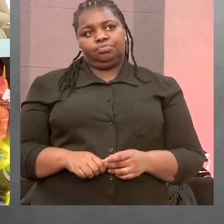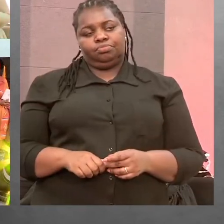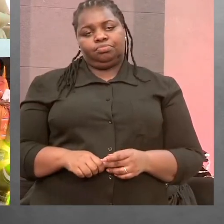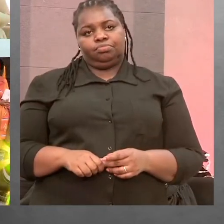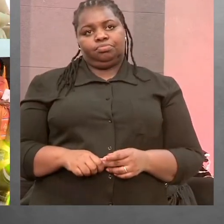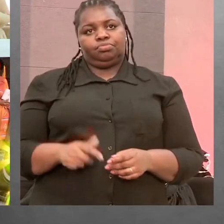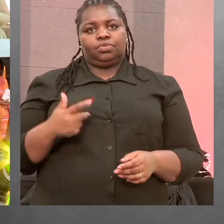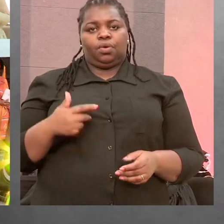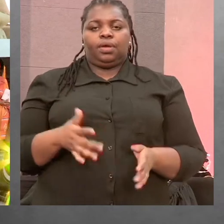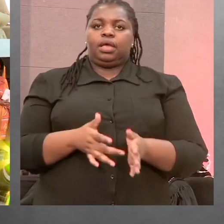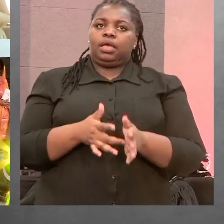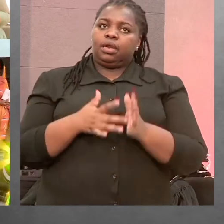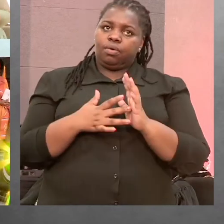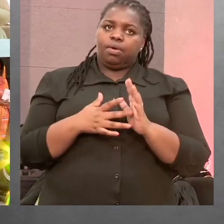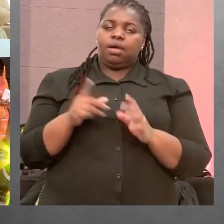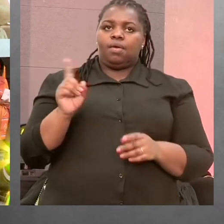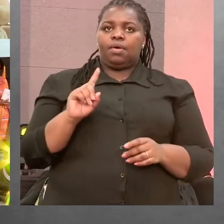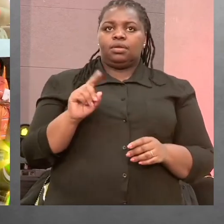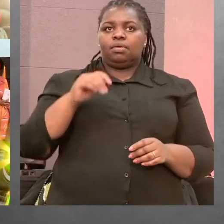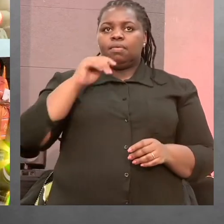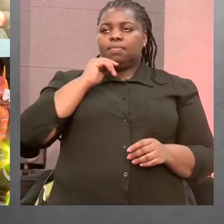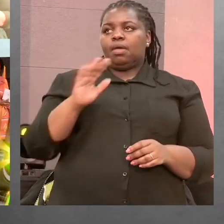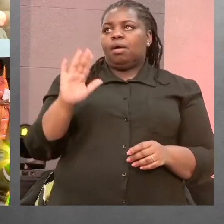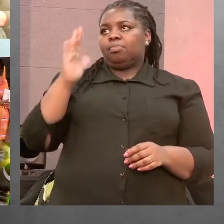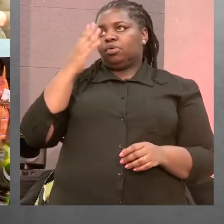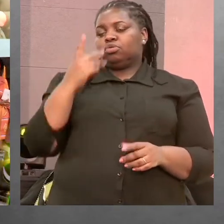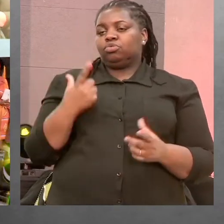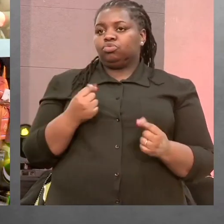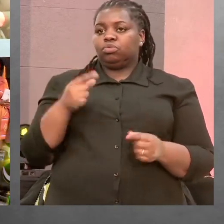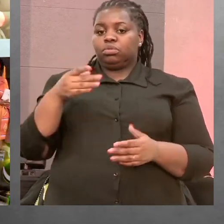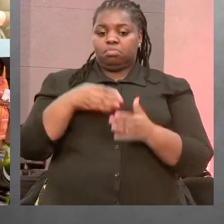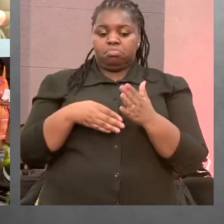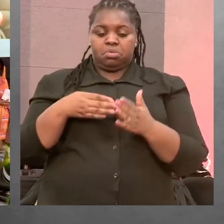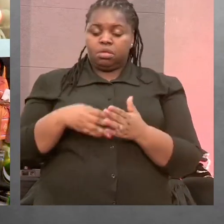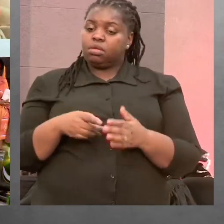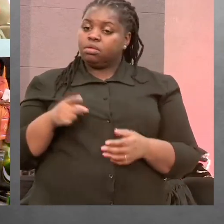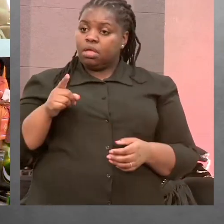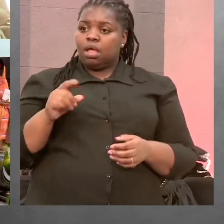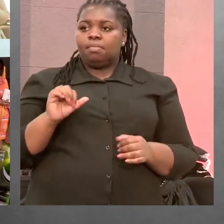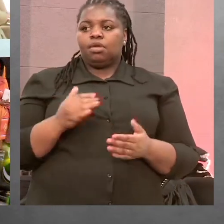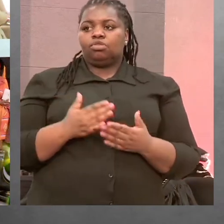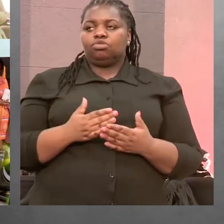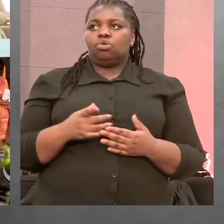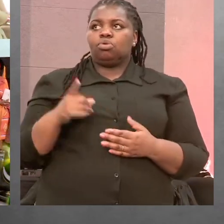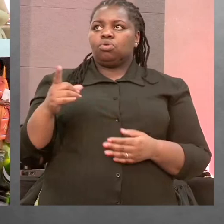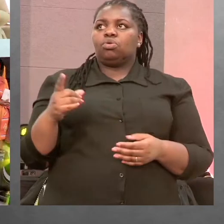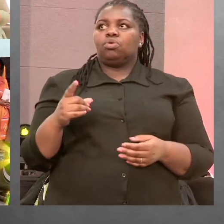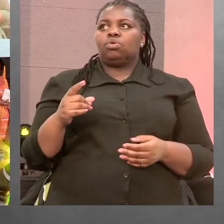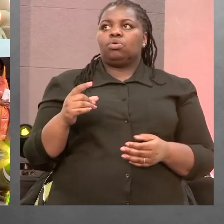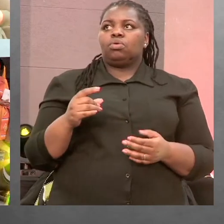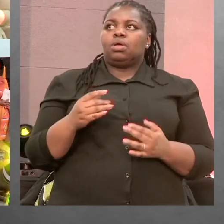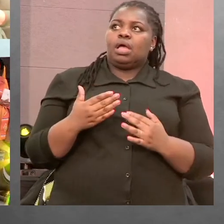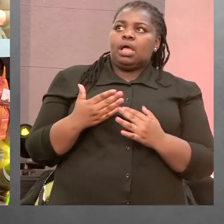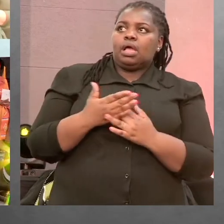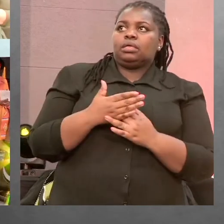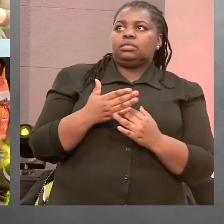We require a multifaceted approach to deal with the various factors which enable and